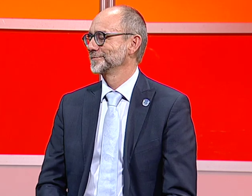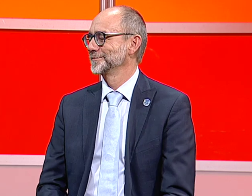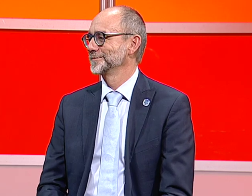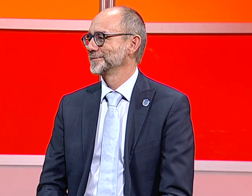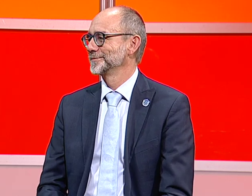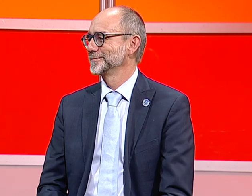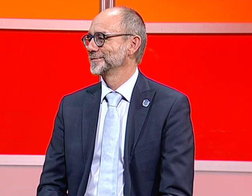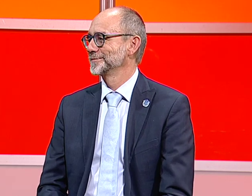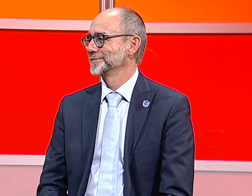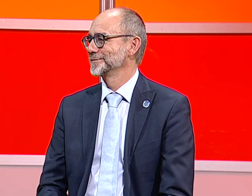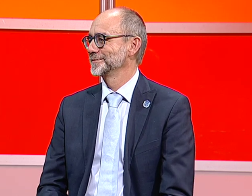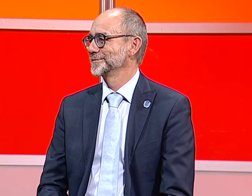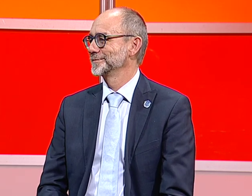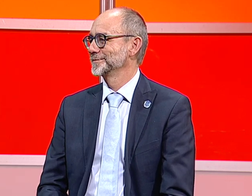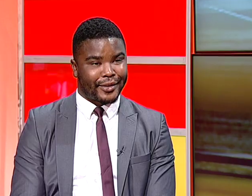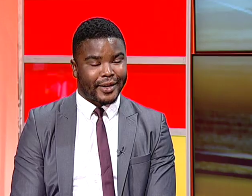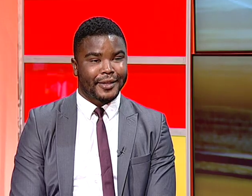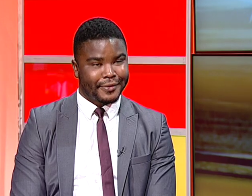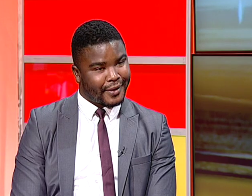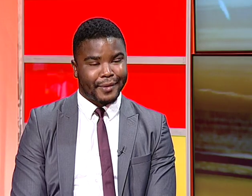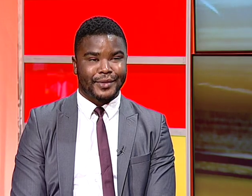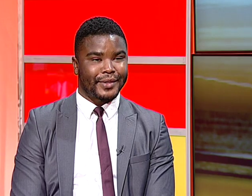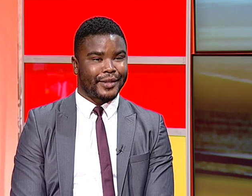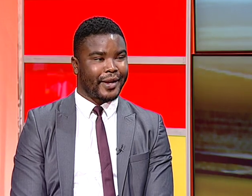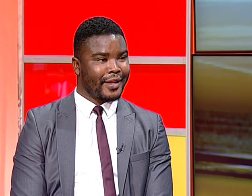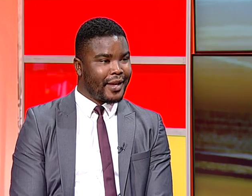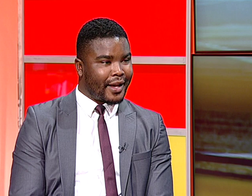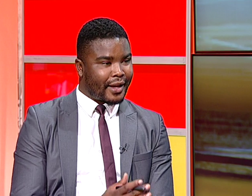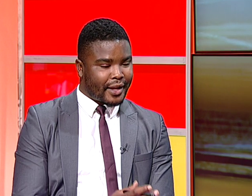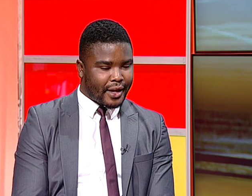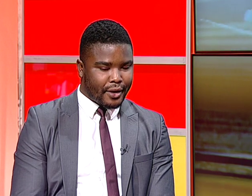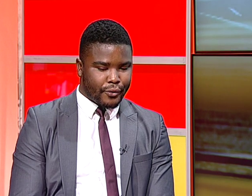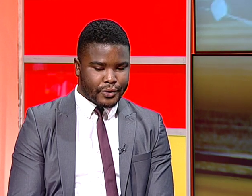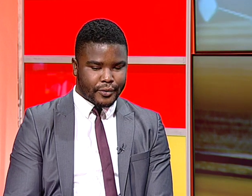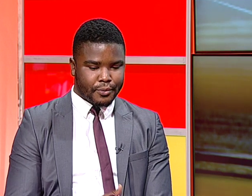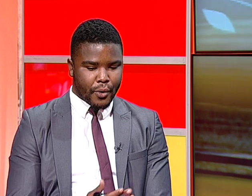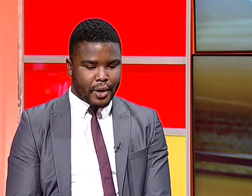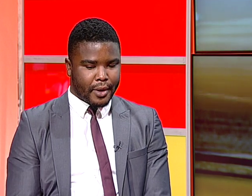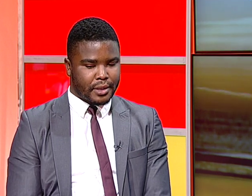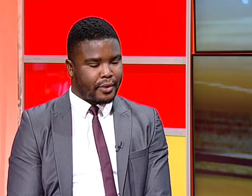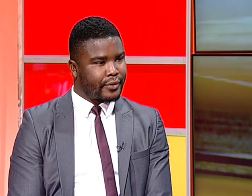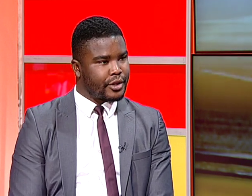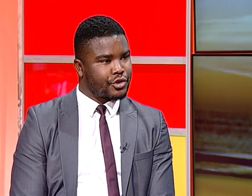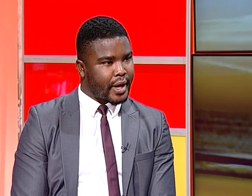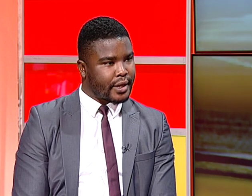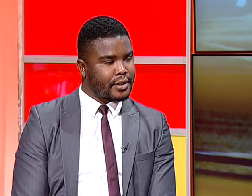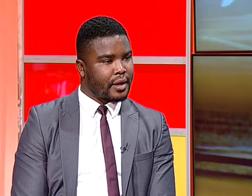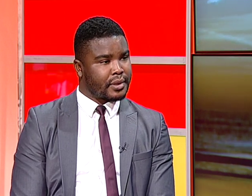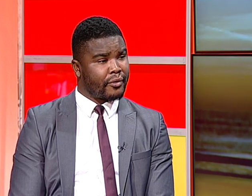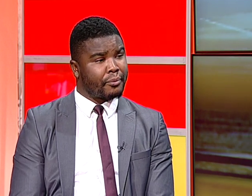responsible to be involved, absolutely learn the right. language. Absolutely right. Lena Keller, of course, we've spoken about some of these strides, some of the